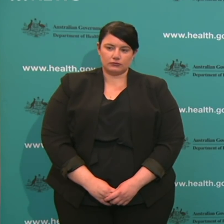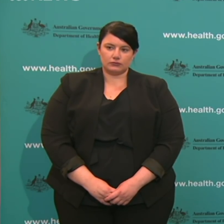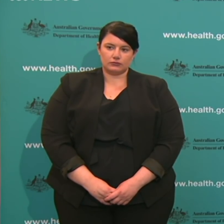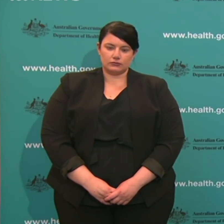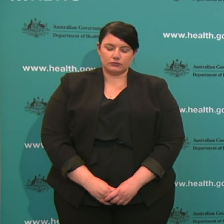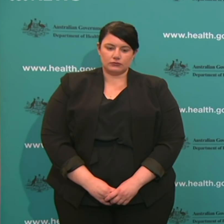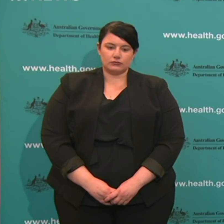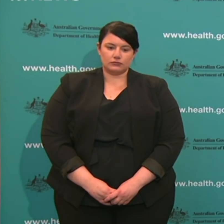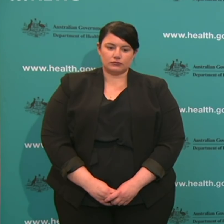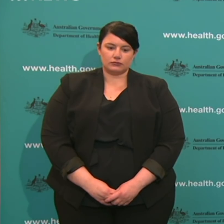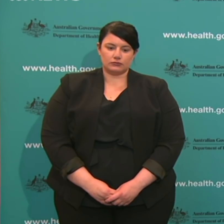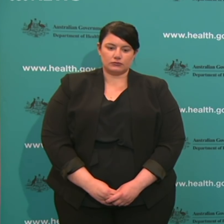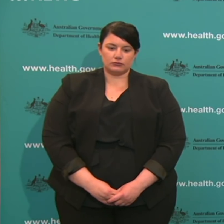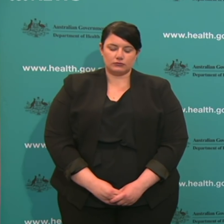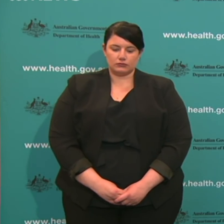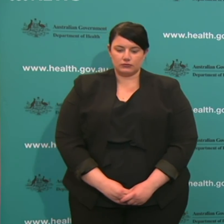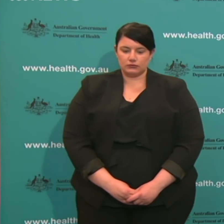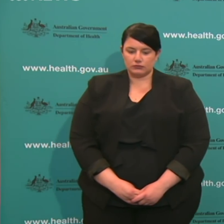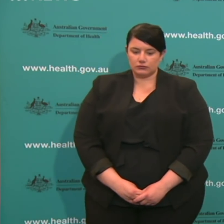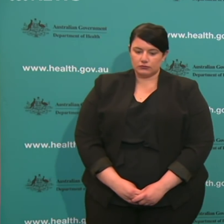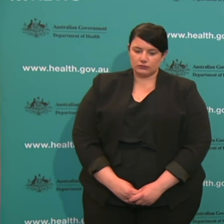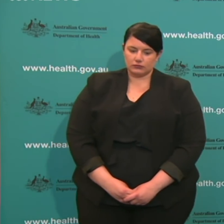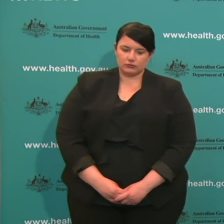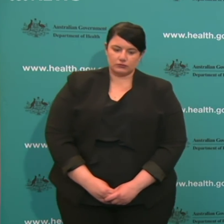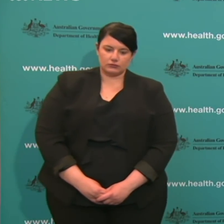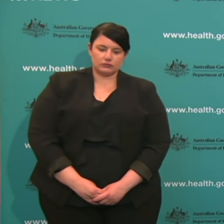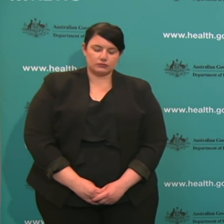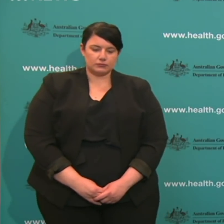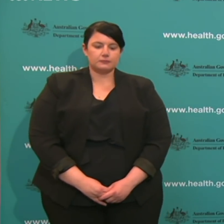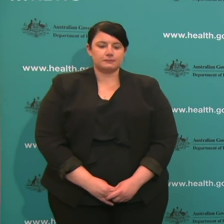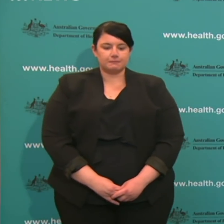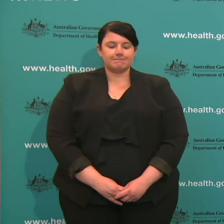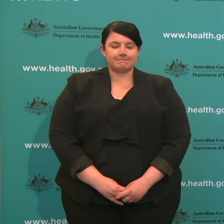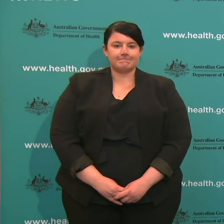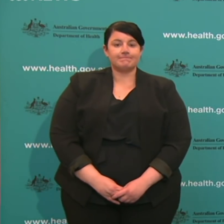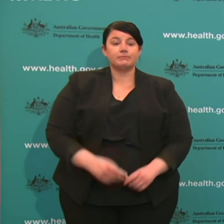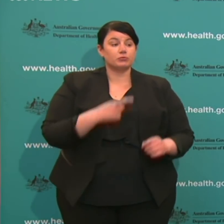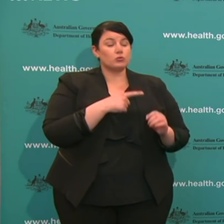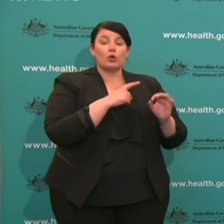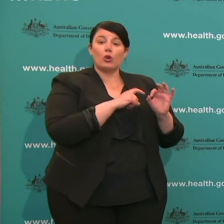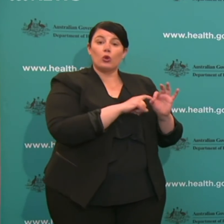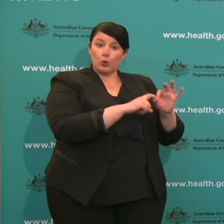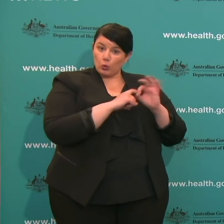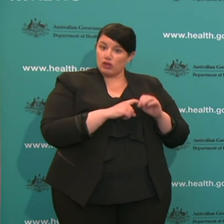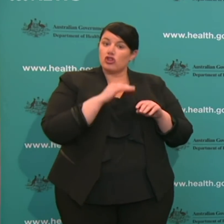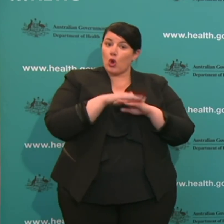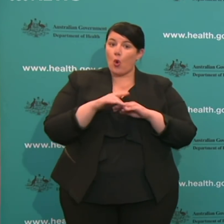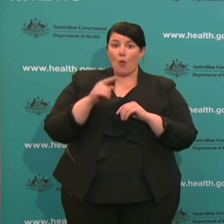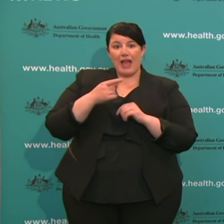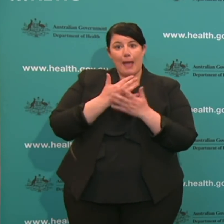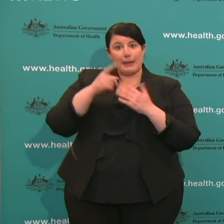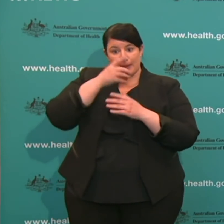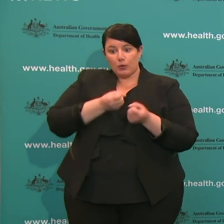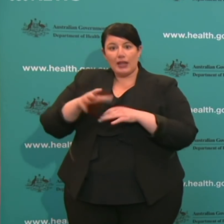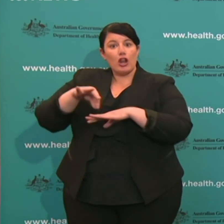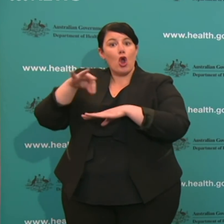hospitalisation rate compares to the earlier stages of the pandemic. So, Joe, that number does obviously change on a